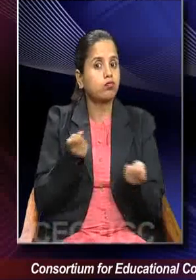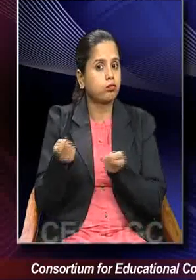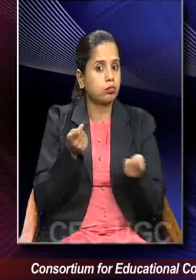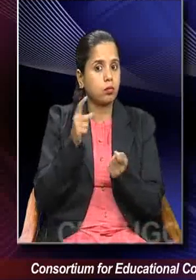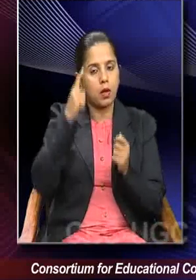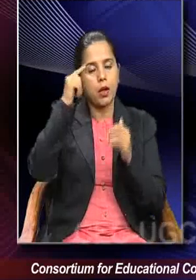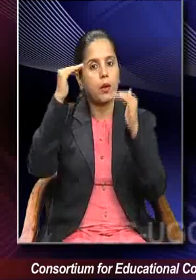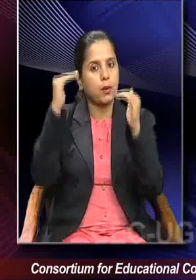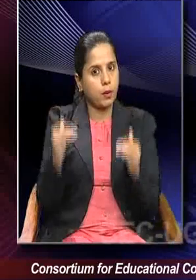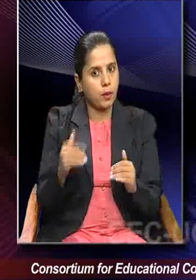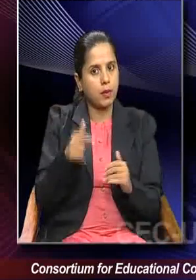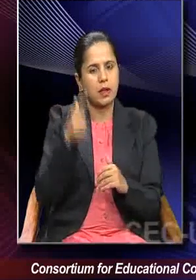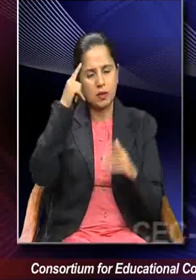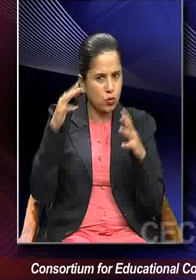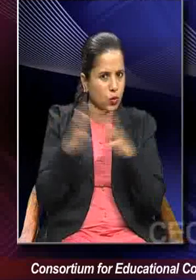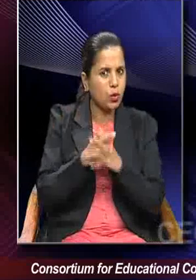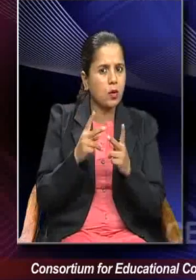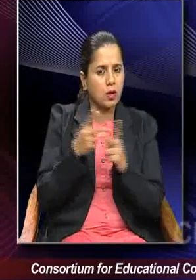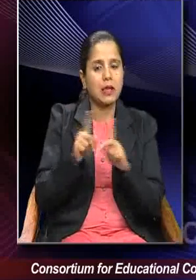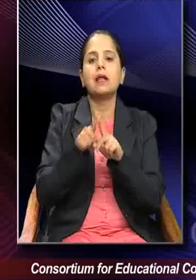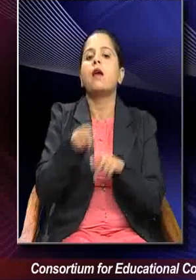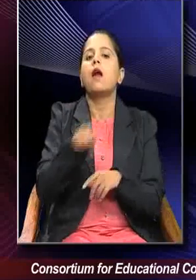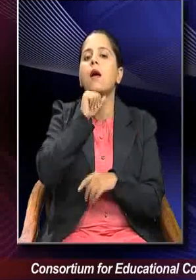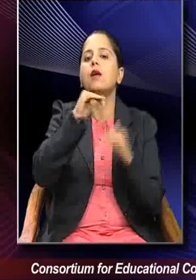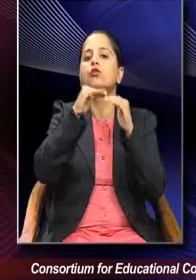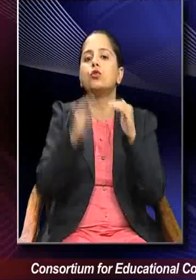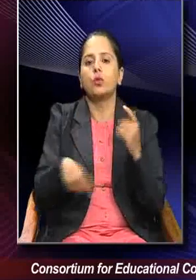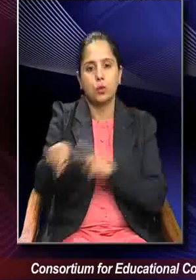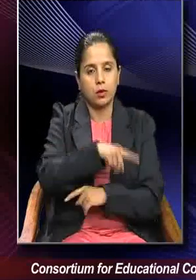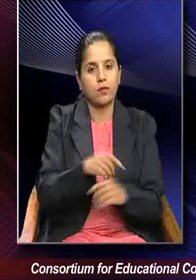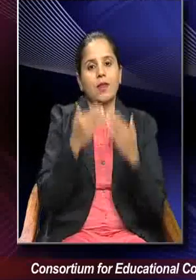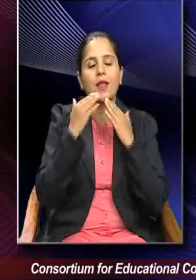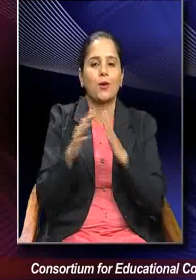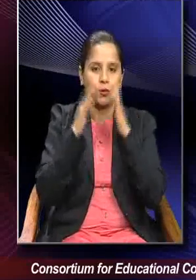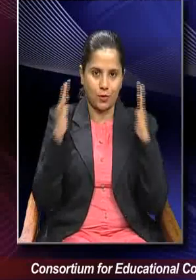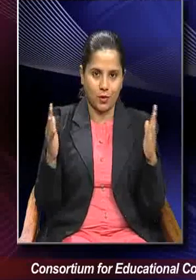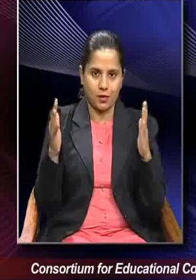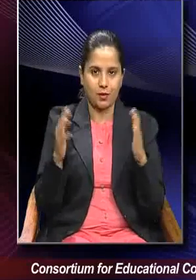to calm down the stress in the teenagers. Thank you very much.